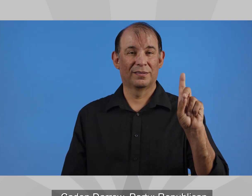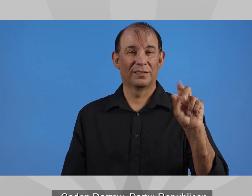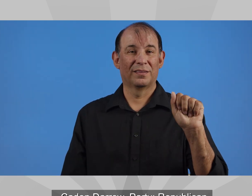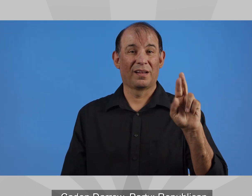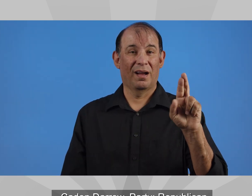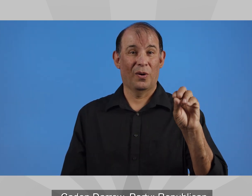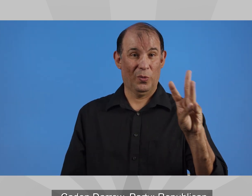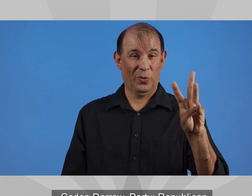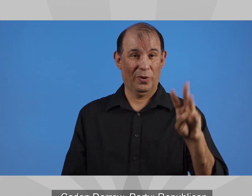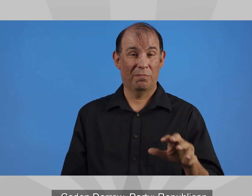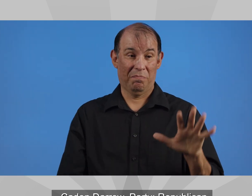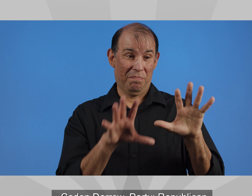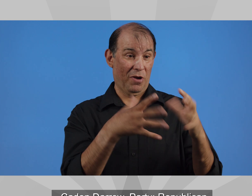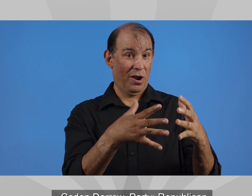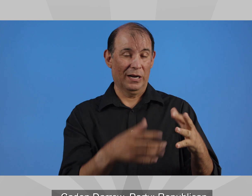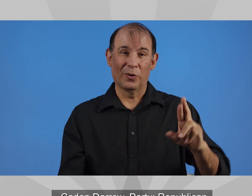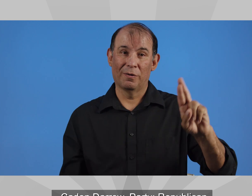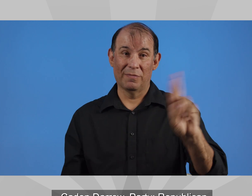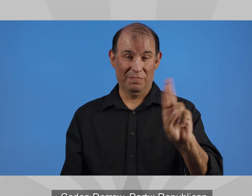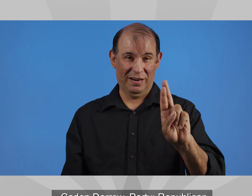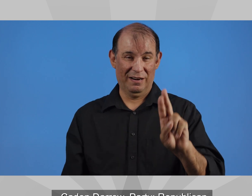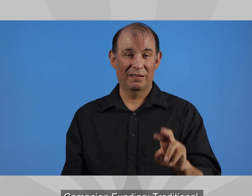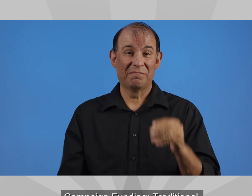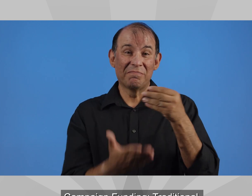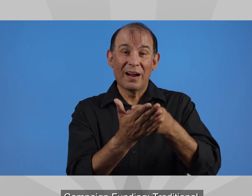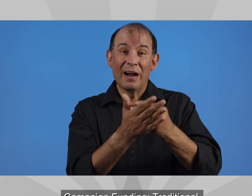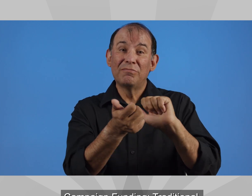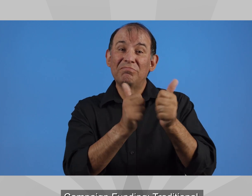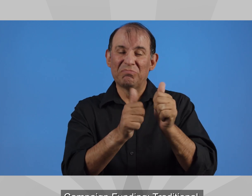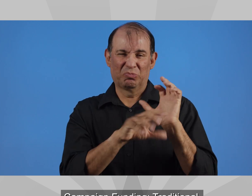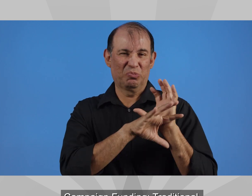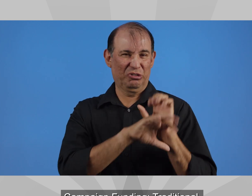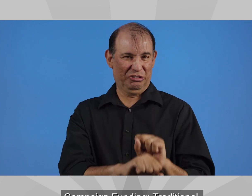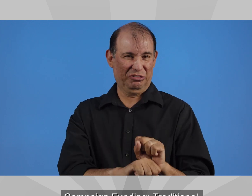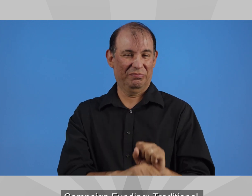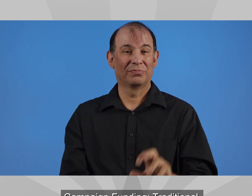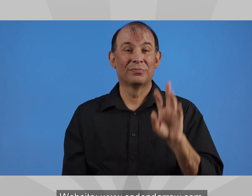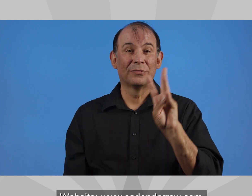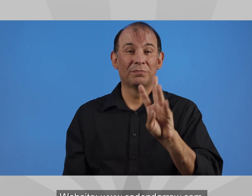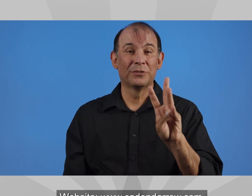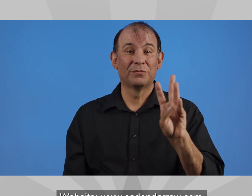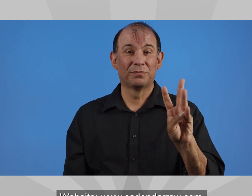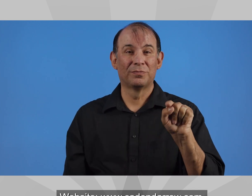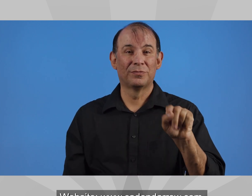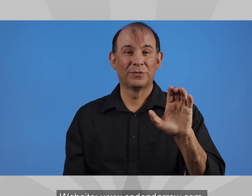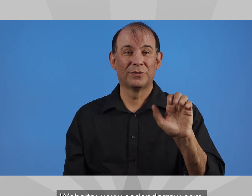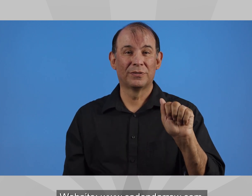Caden Darrow, Party Republican, Campaign Funding Traditional,